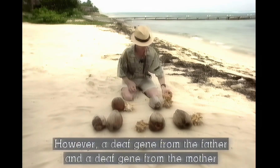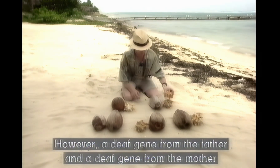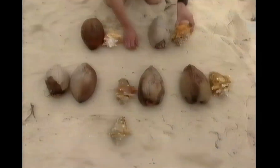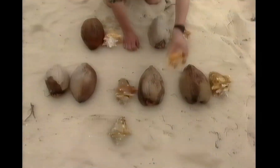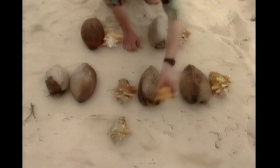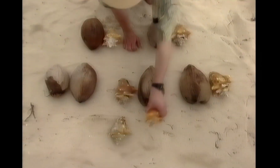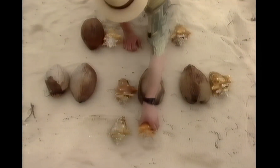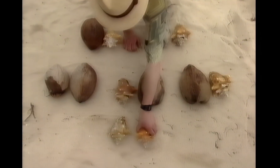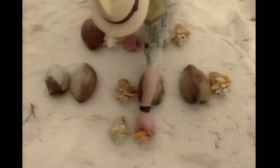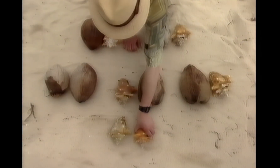mother